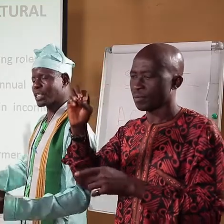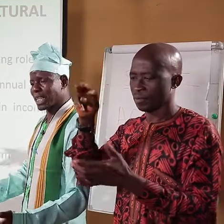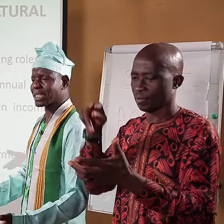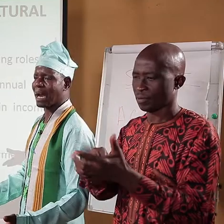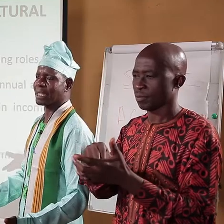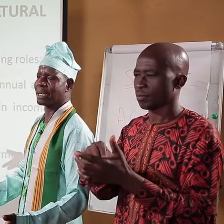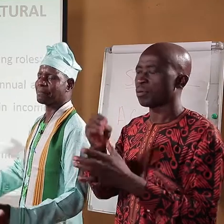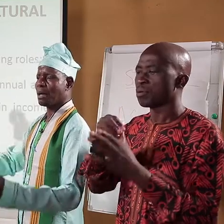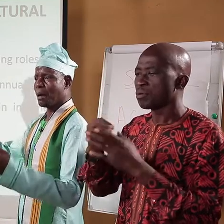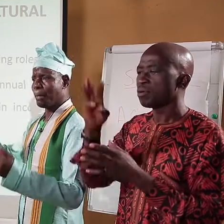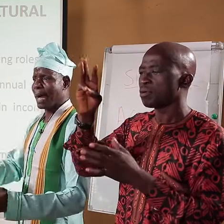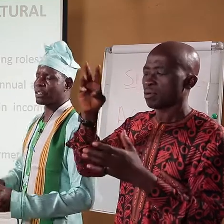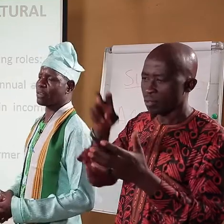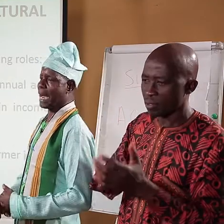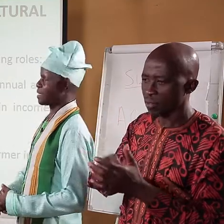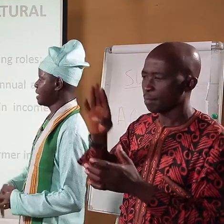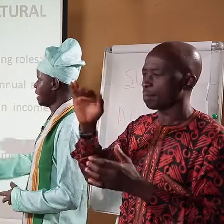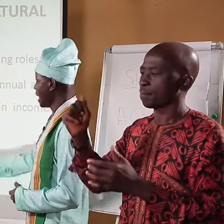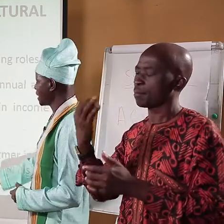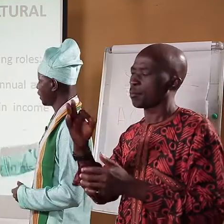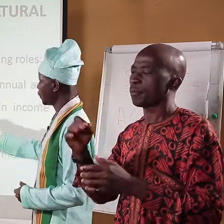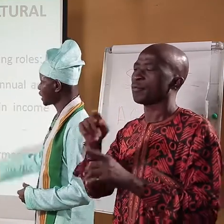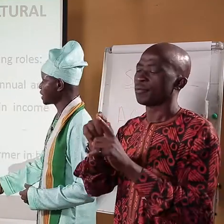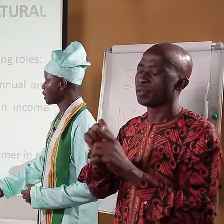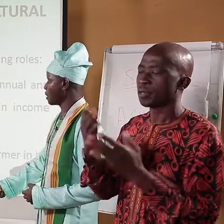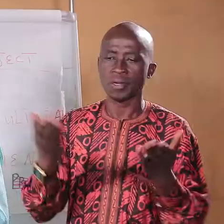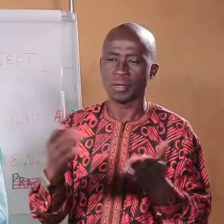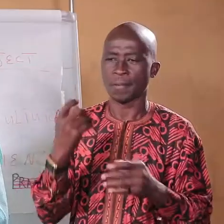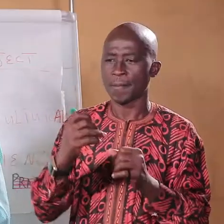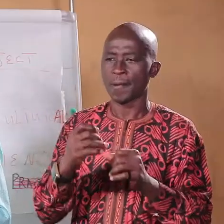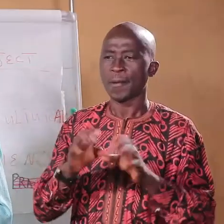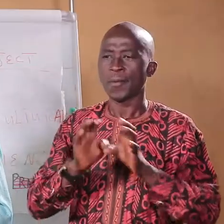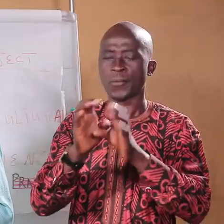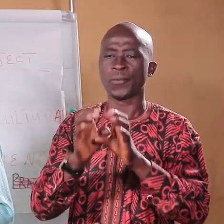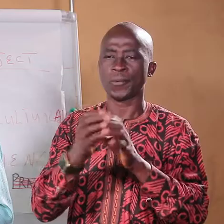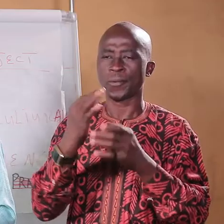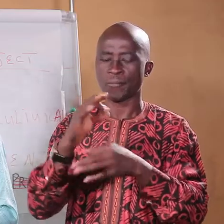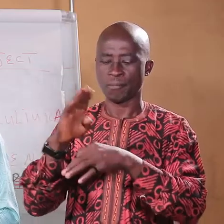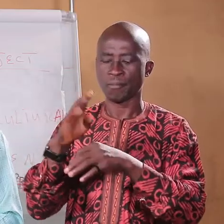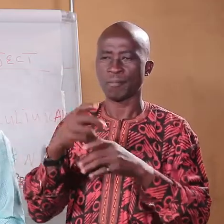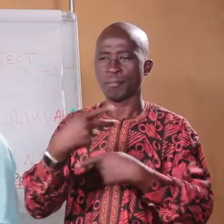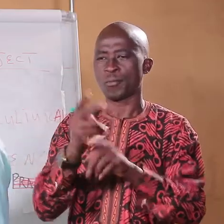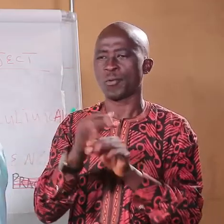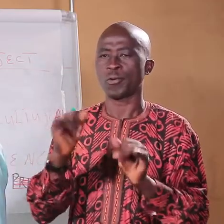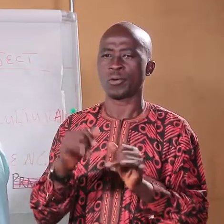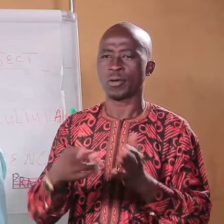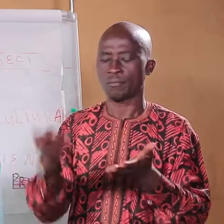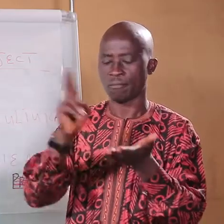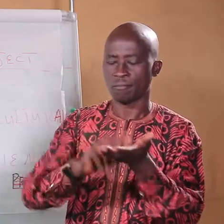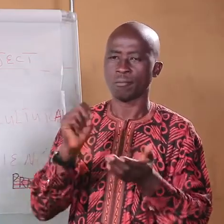60,000 or 6,000 bags of rice. Here the efficiency of production has